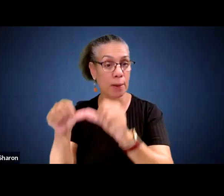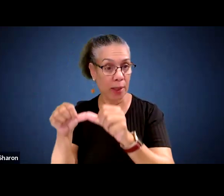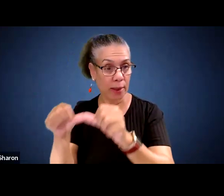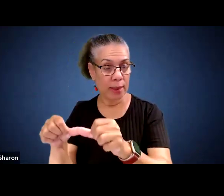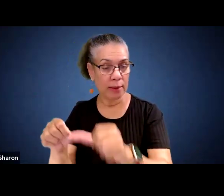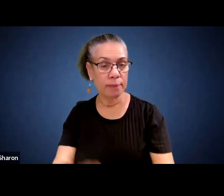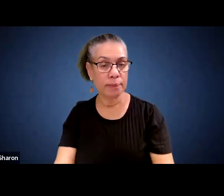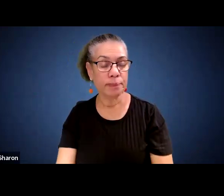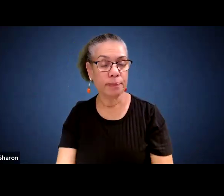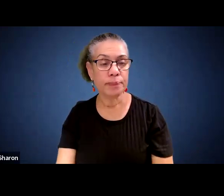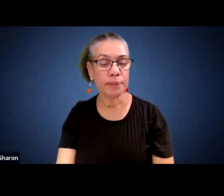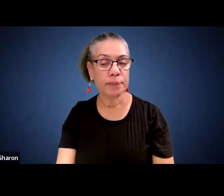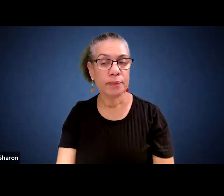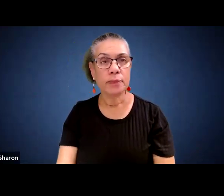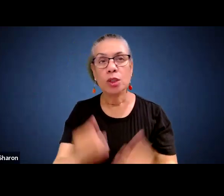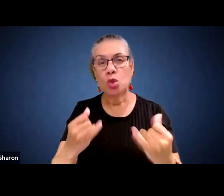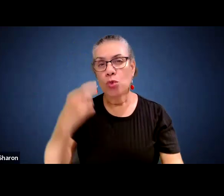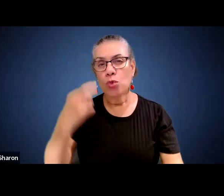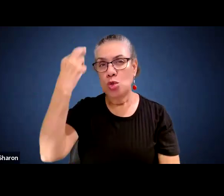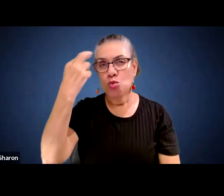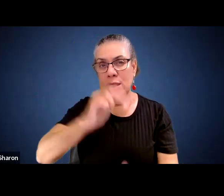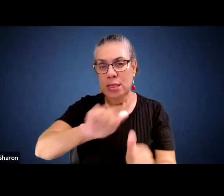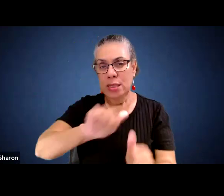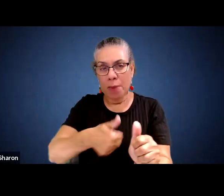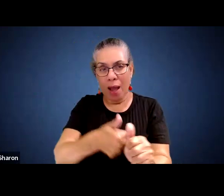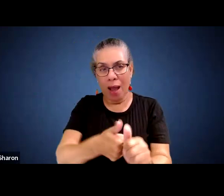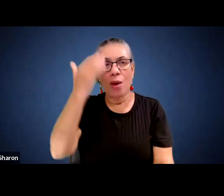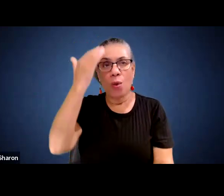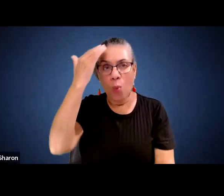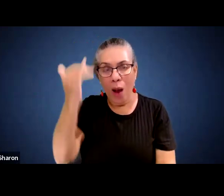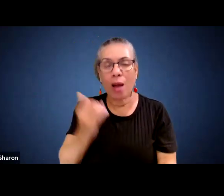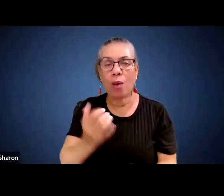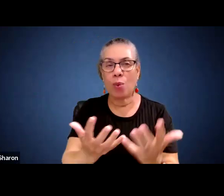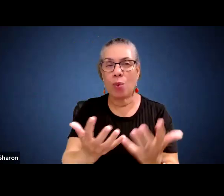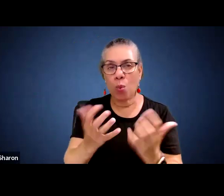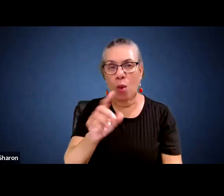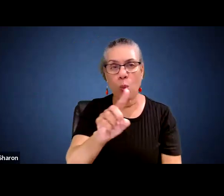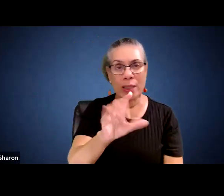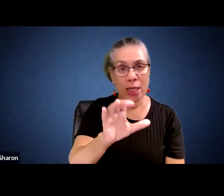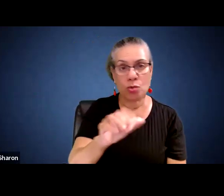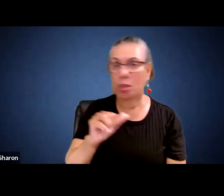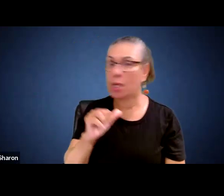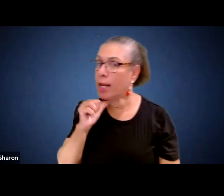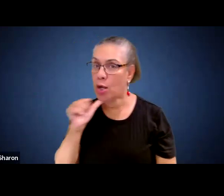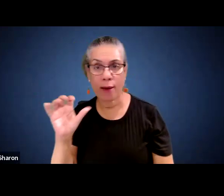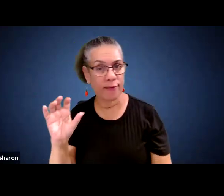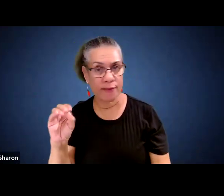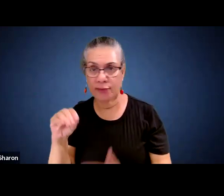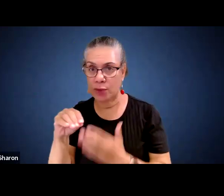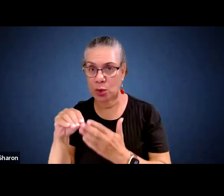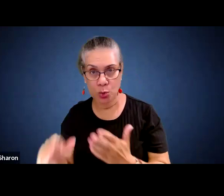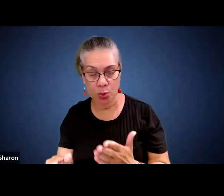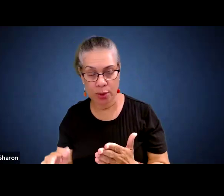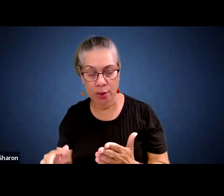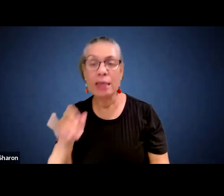so there's a rationale behind why it's 100 and not 50. And if we